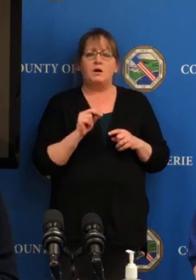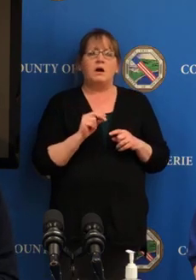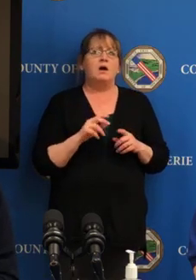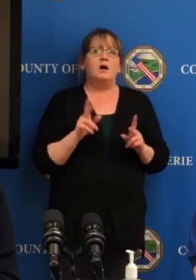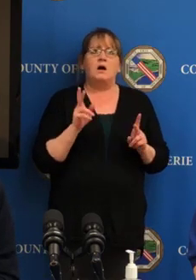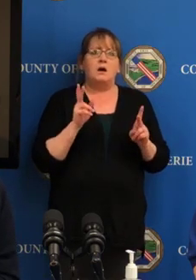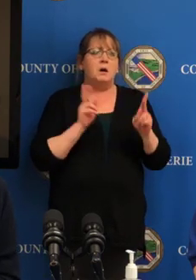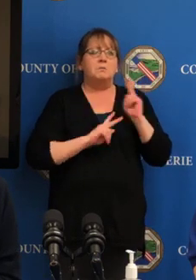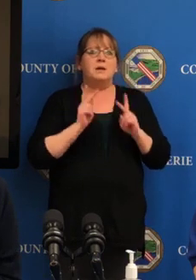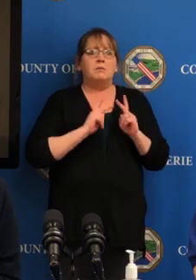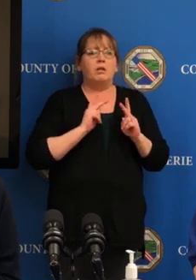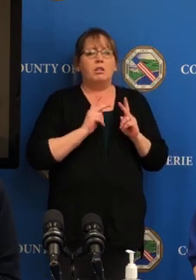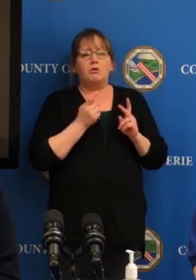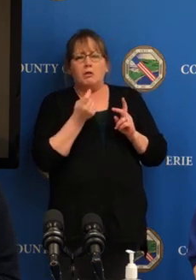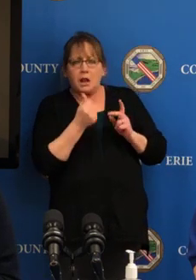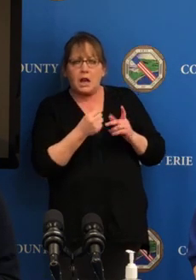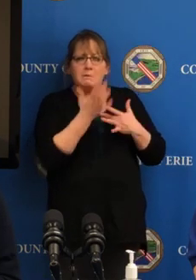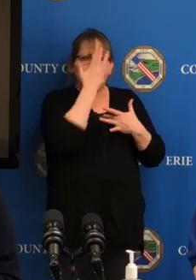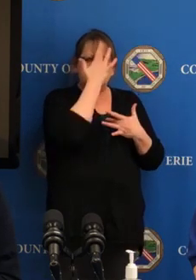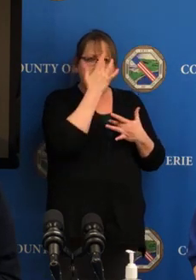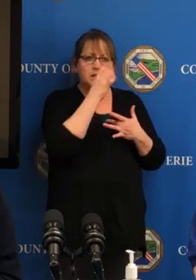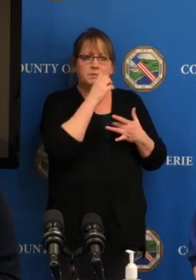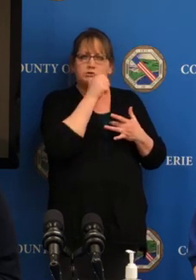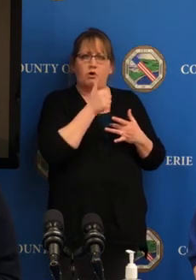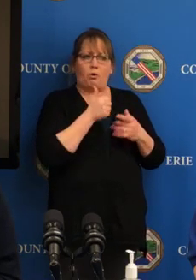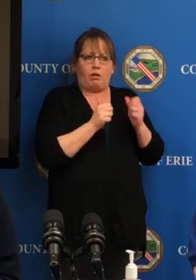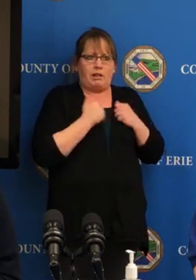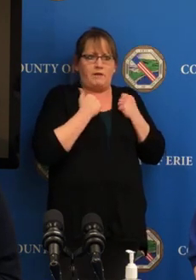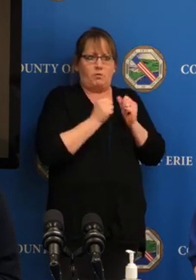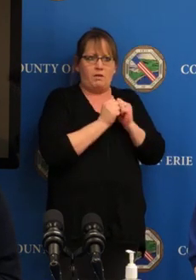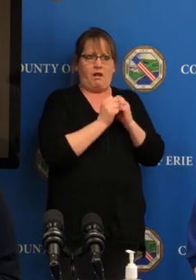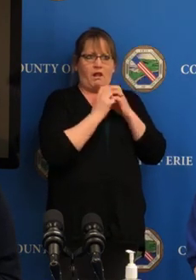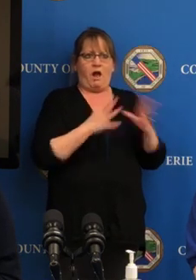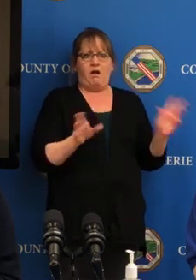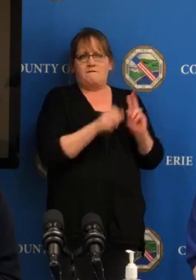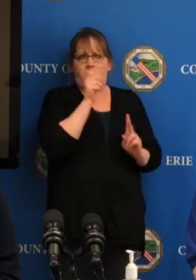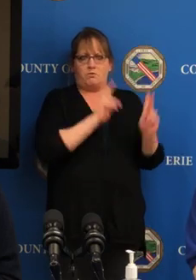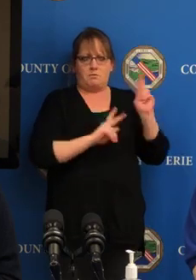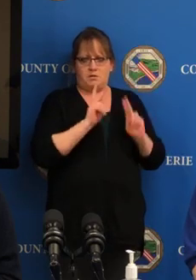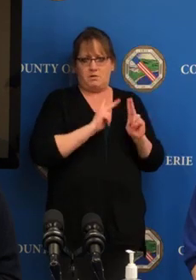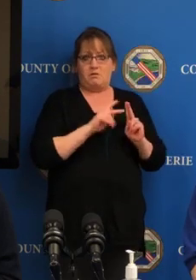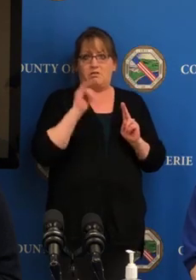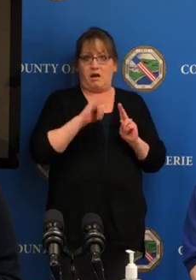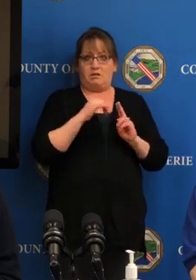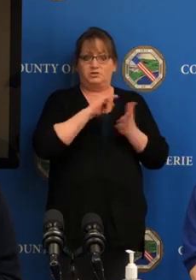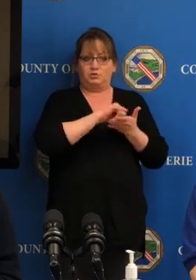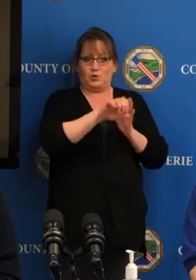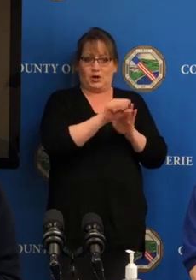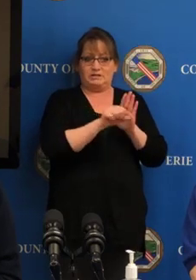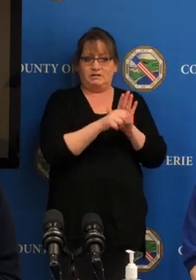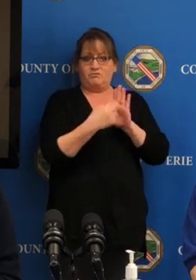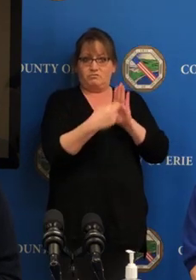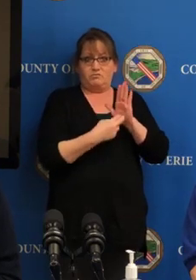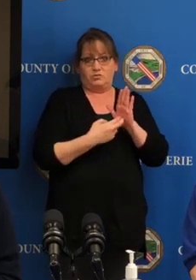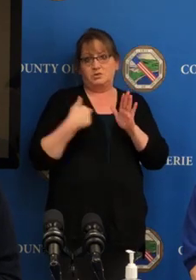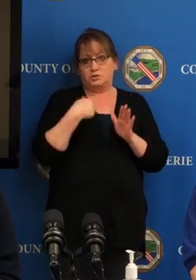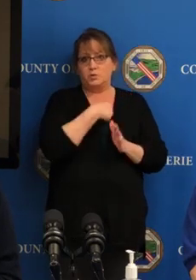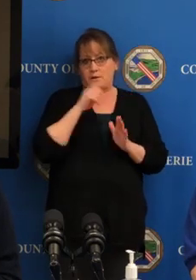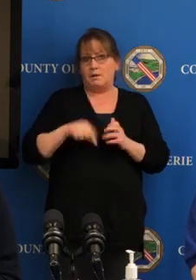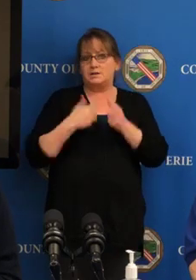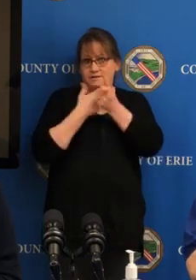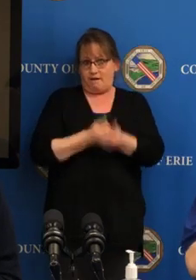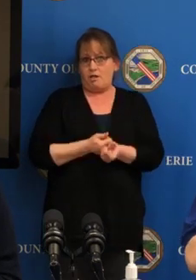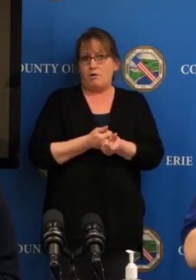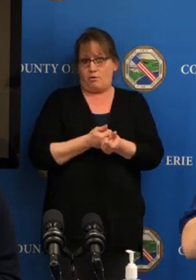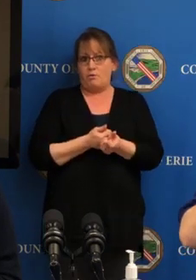in congregate settings. So those are the protocols from New York State that we are following through our Erie County Department of Health